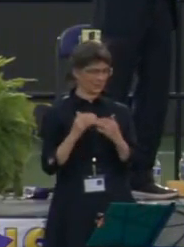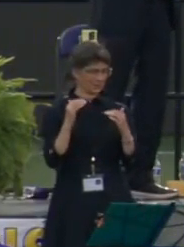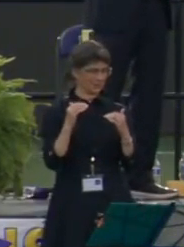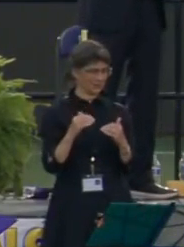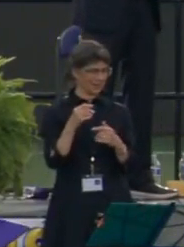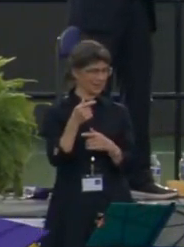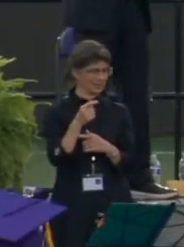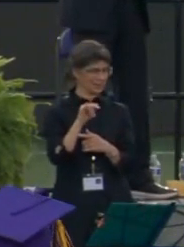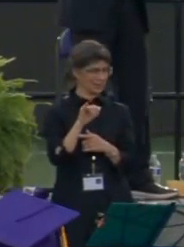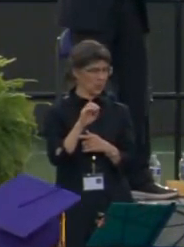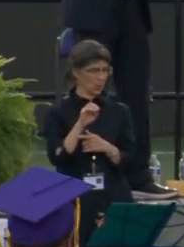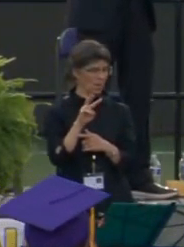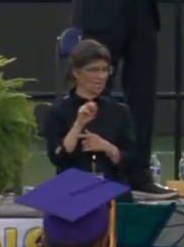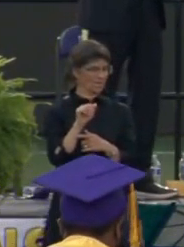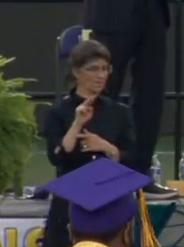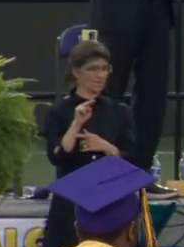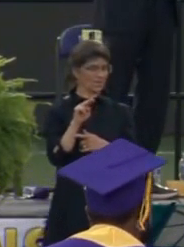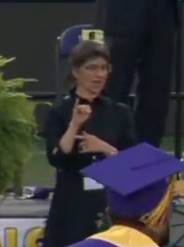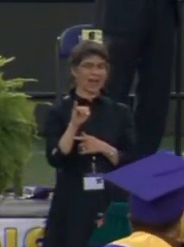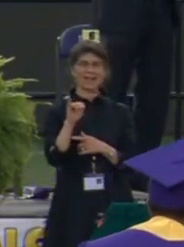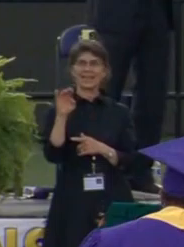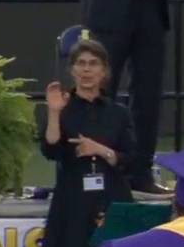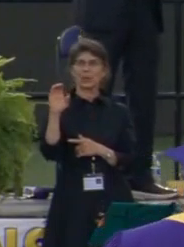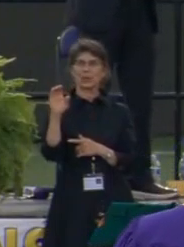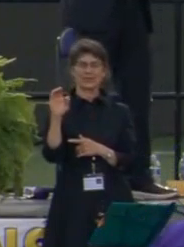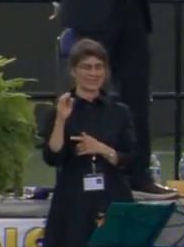Giovanni Daniel Cruz.